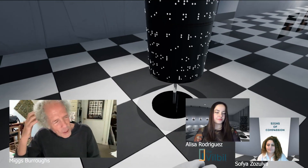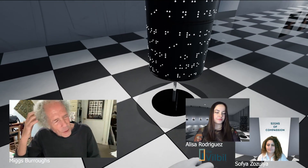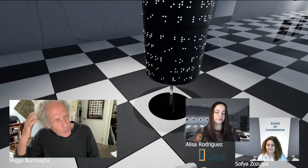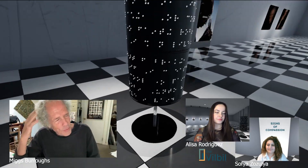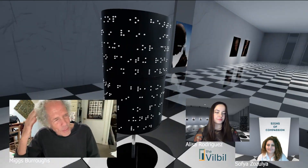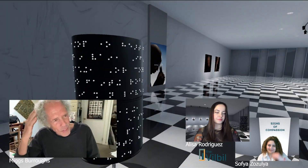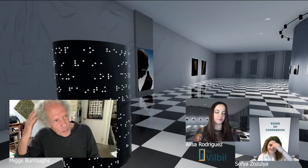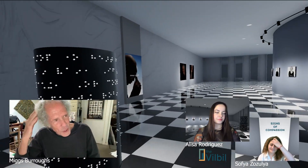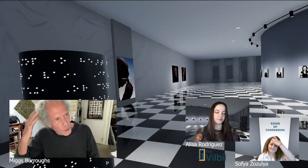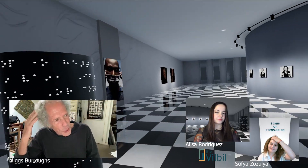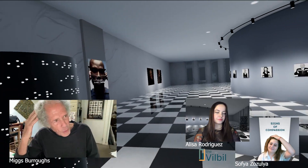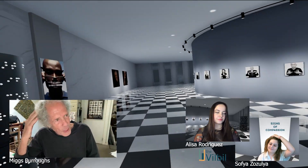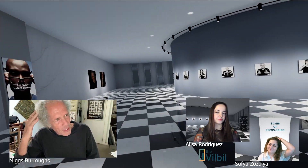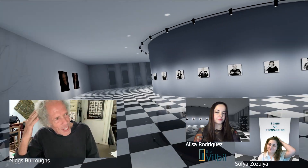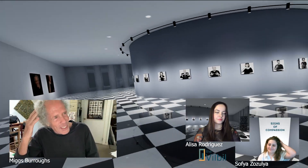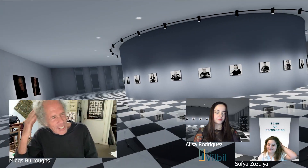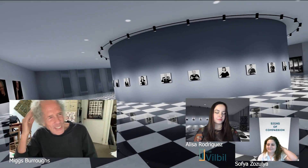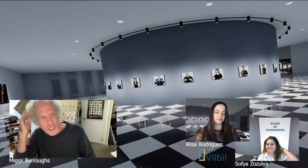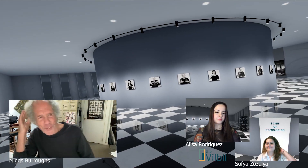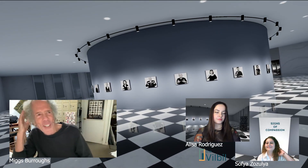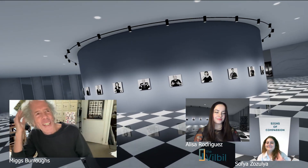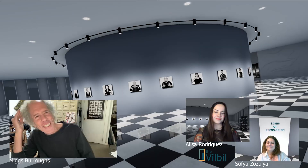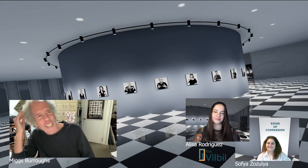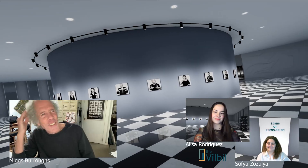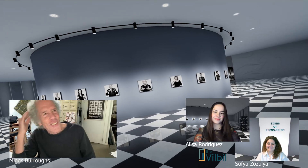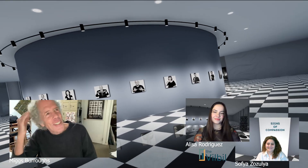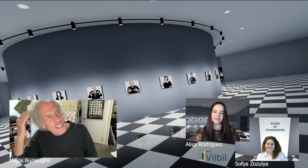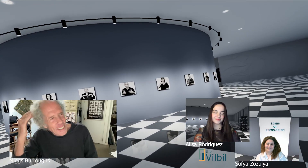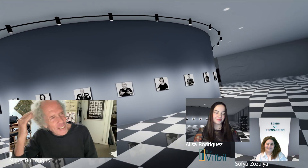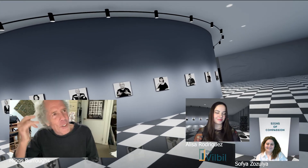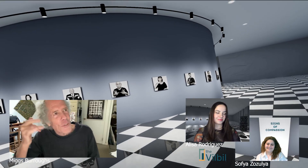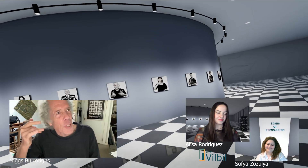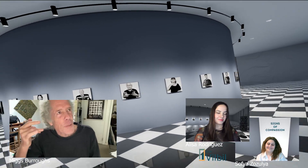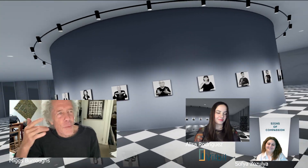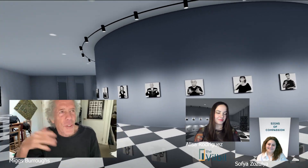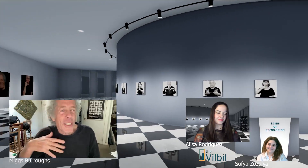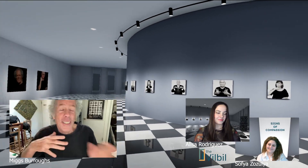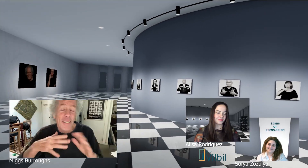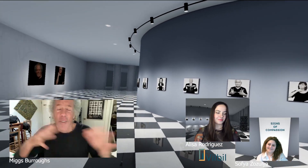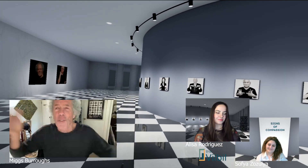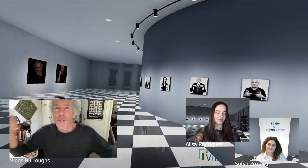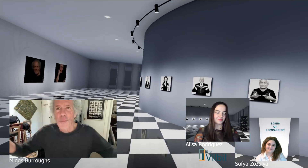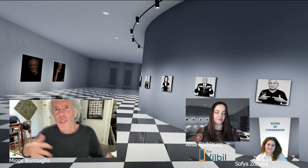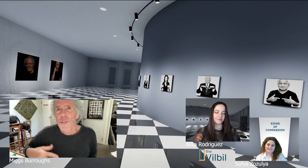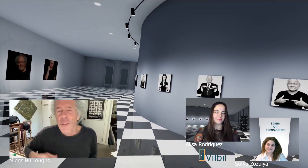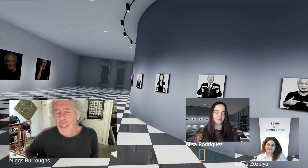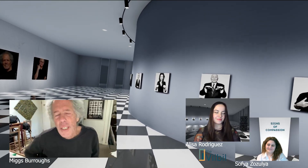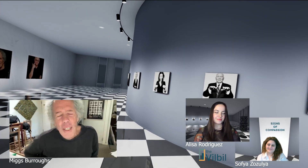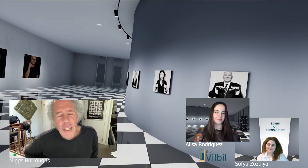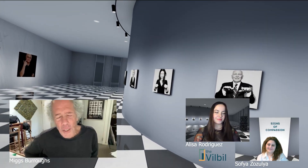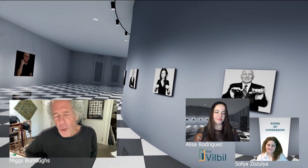still intrigues me that I just made that connection, the 30 frames per second, and I have 30 pictures on a